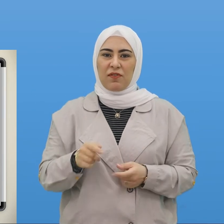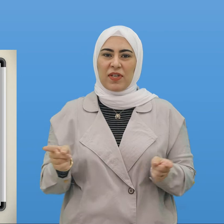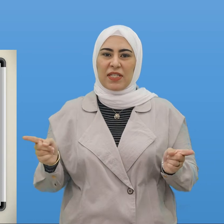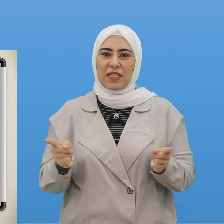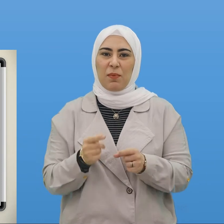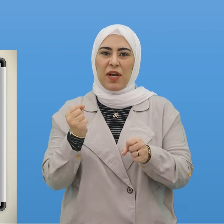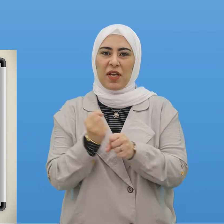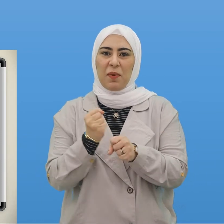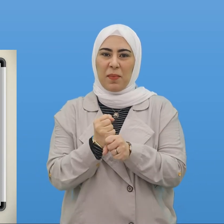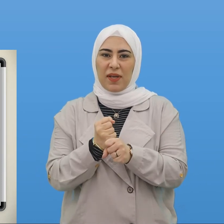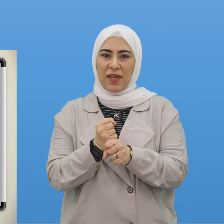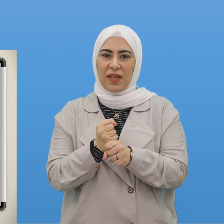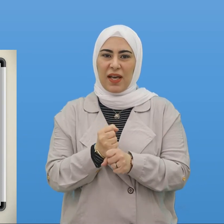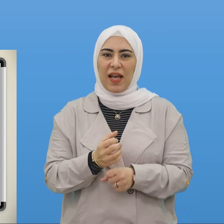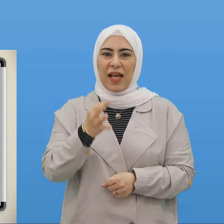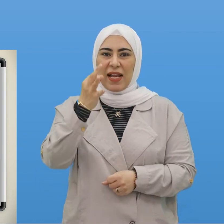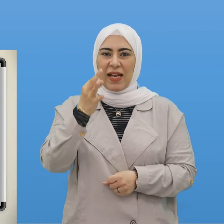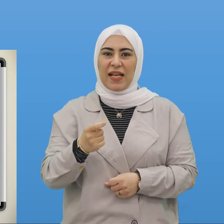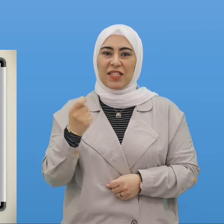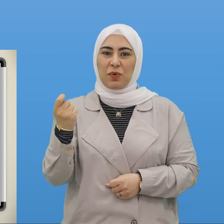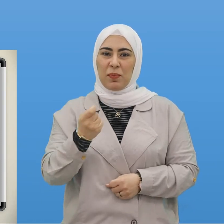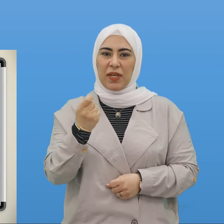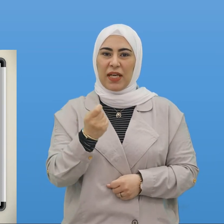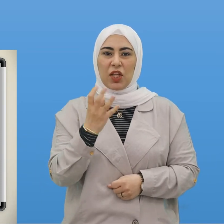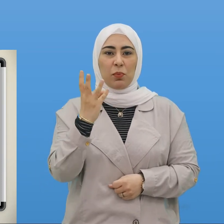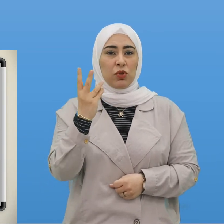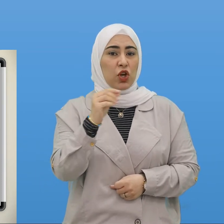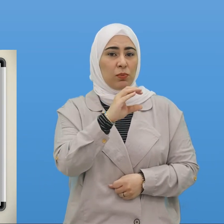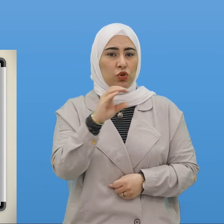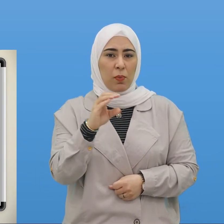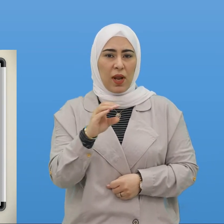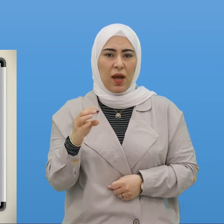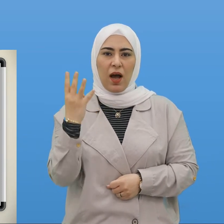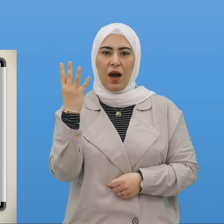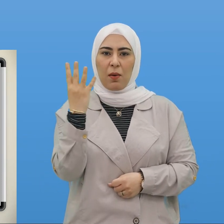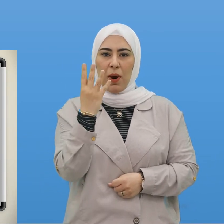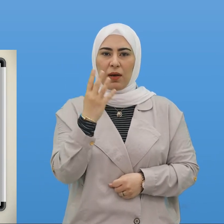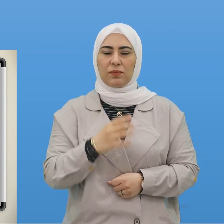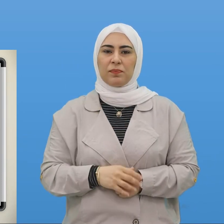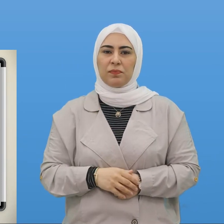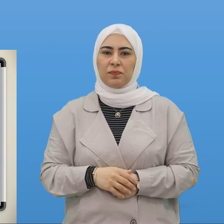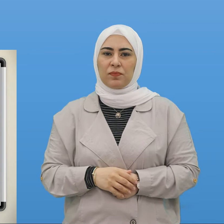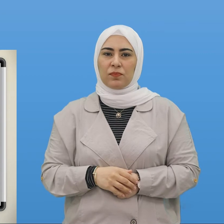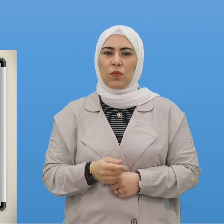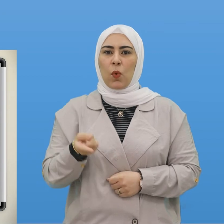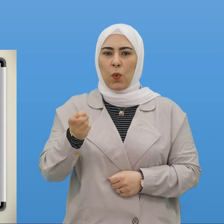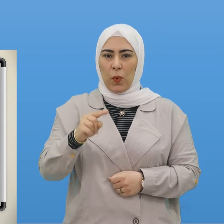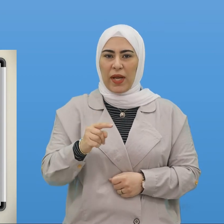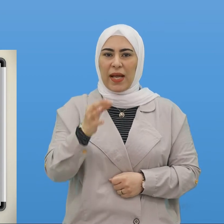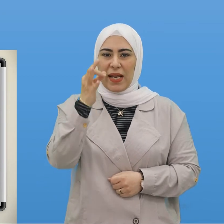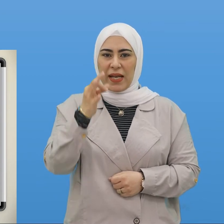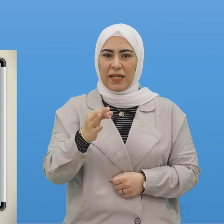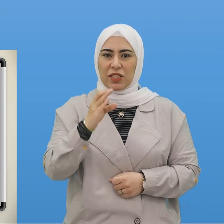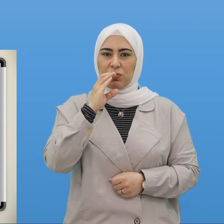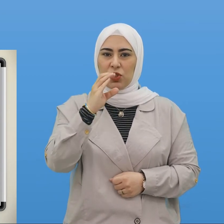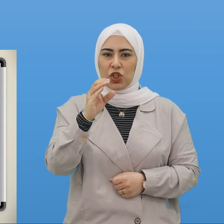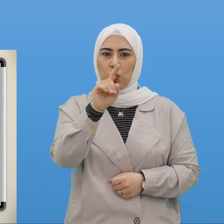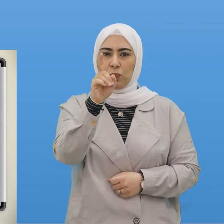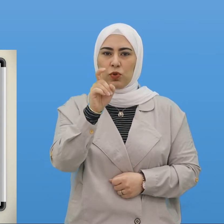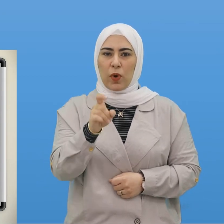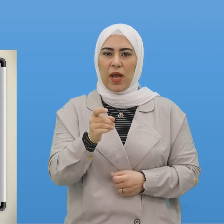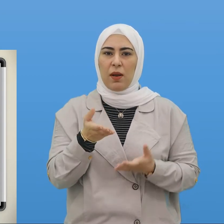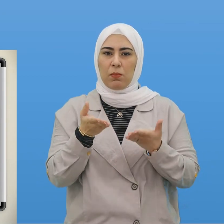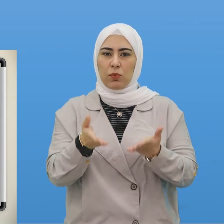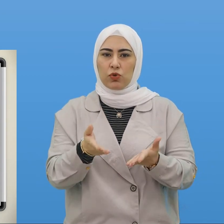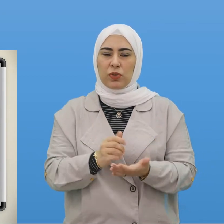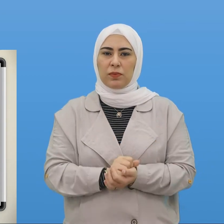making, usually you have to write 4 sentences in a paragraph form and answering a question that is there for